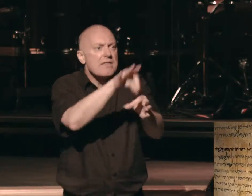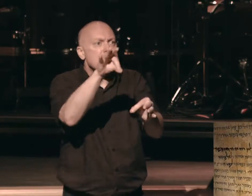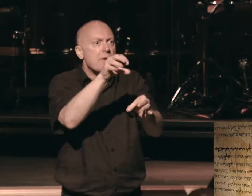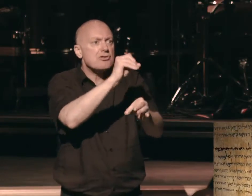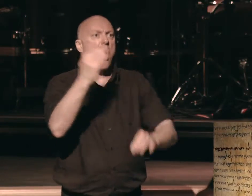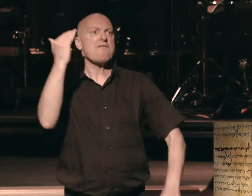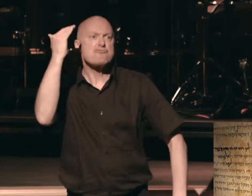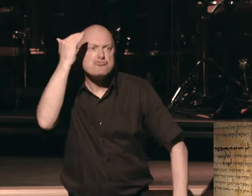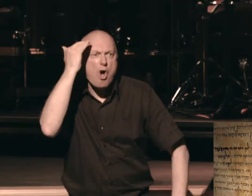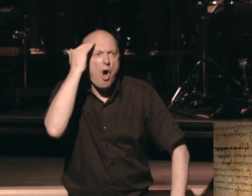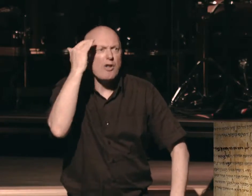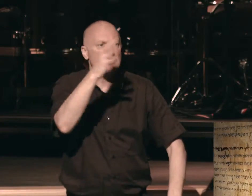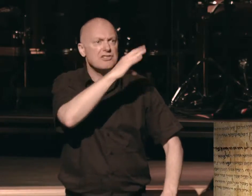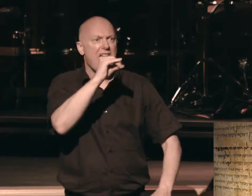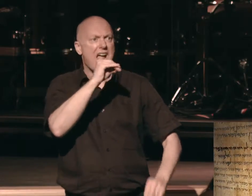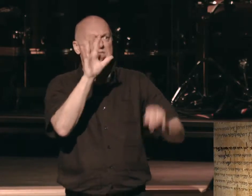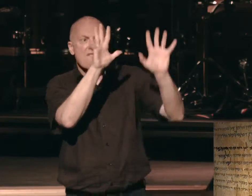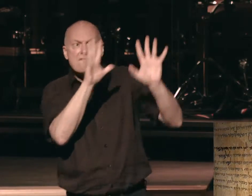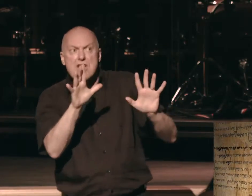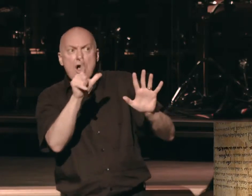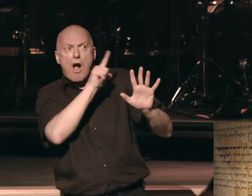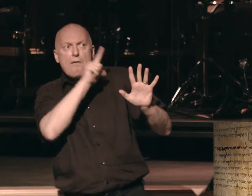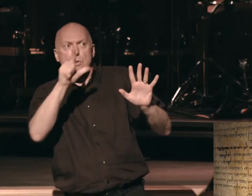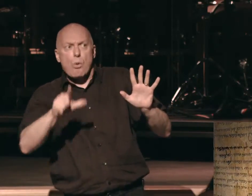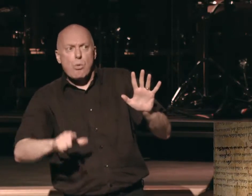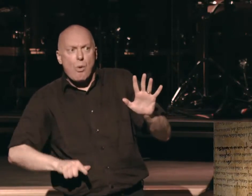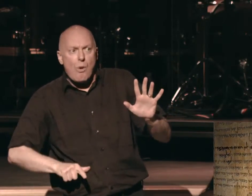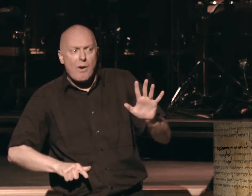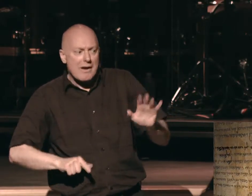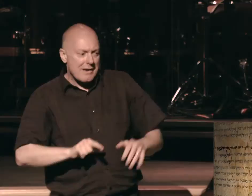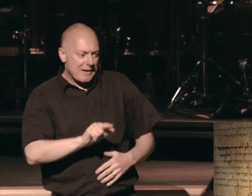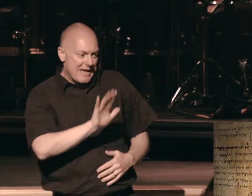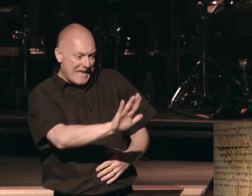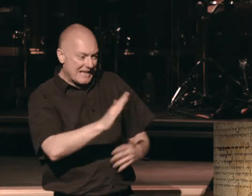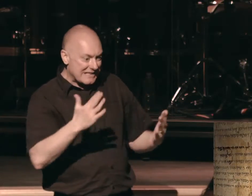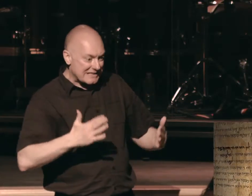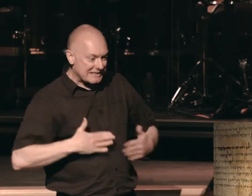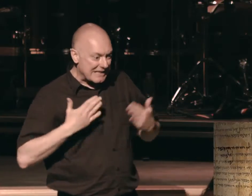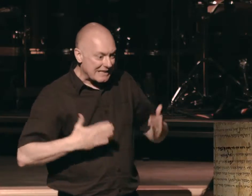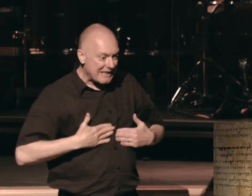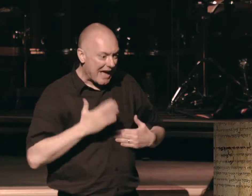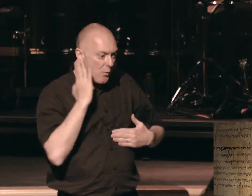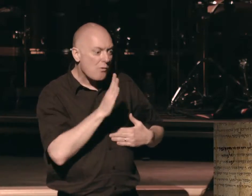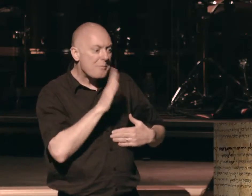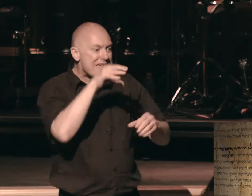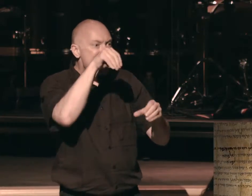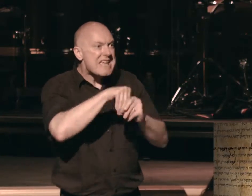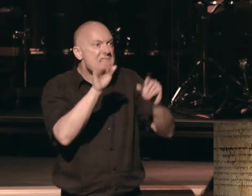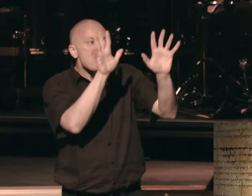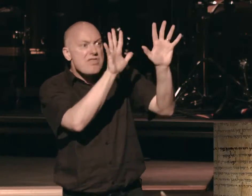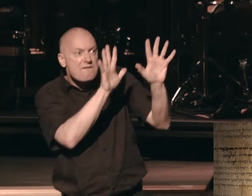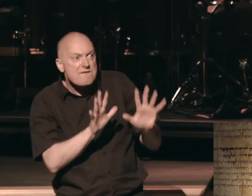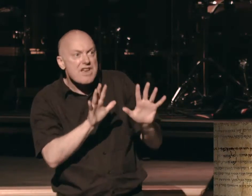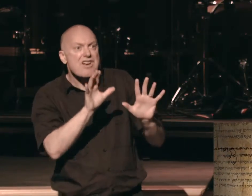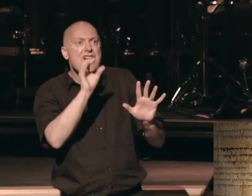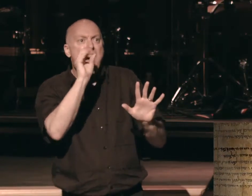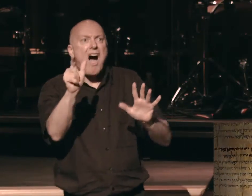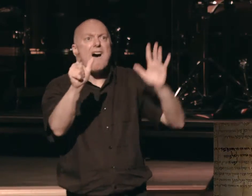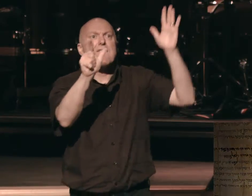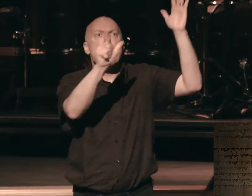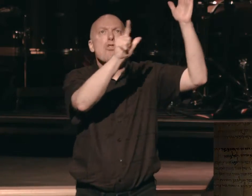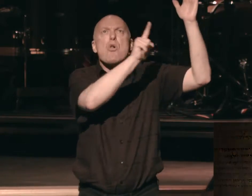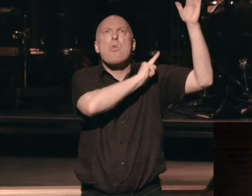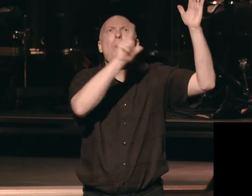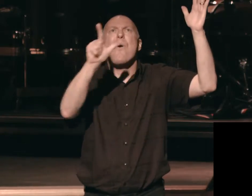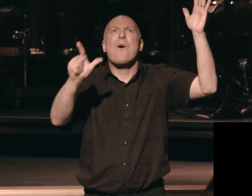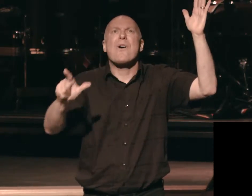might, the Spirit of knowledge and the fear of the Lord. And his delight shall be in the fear